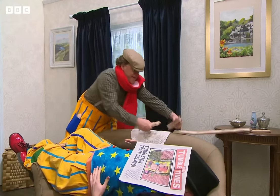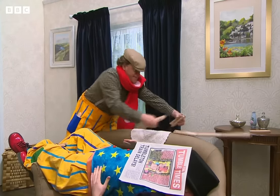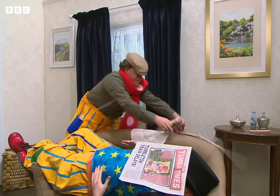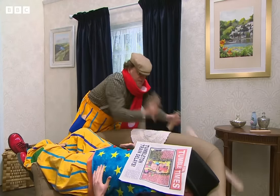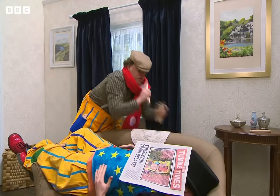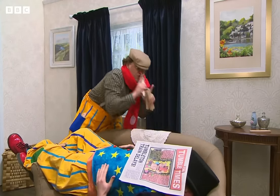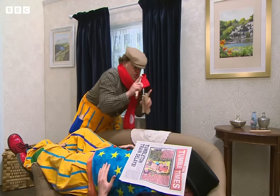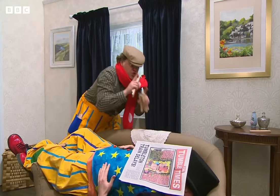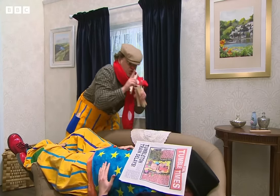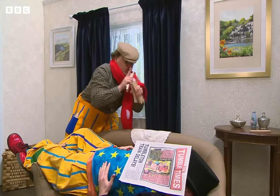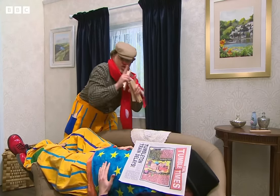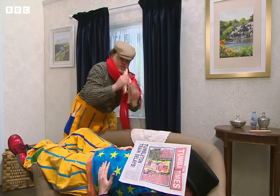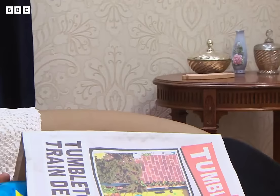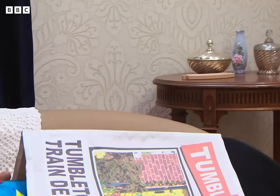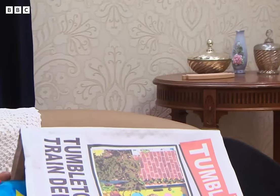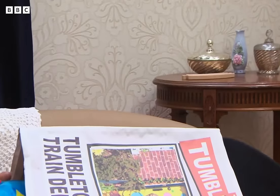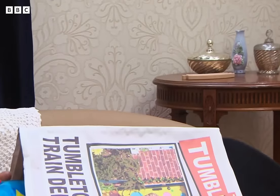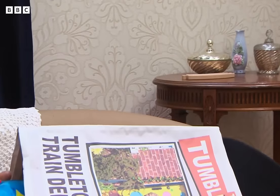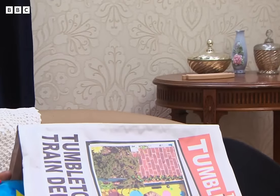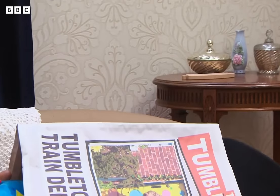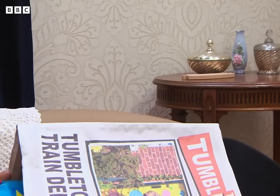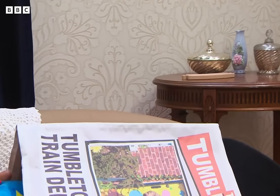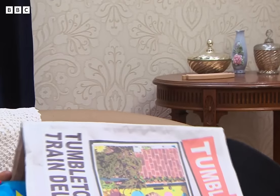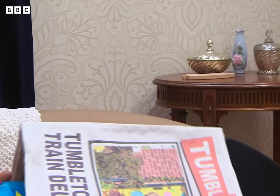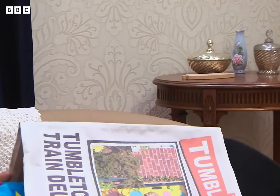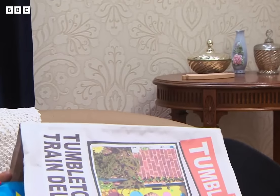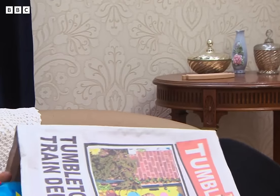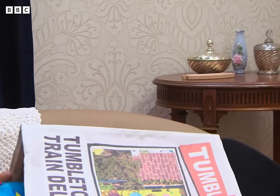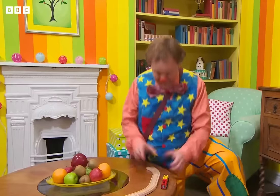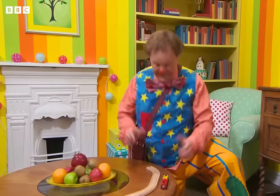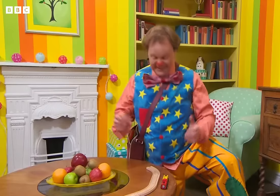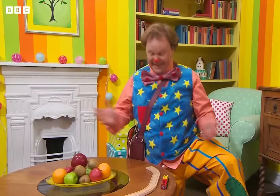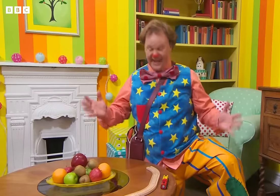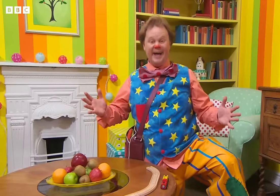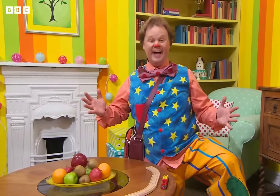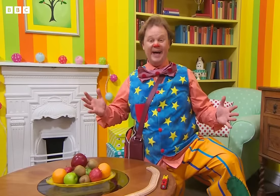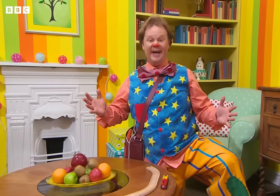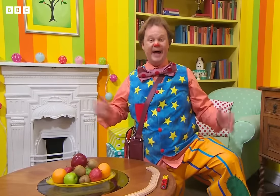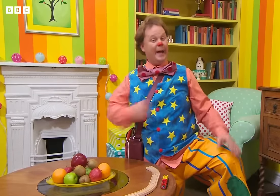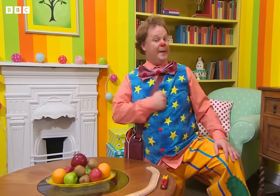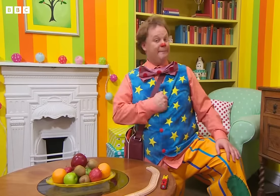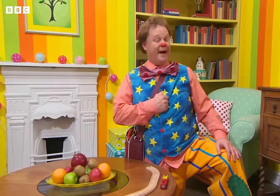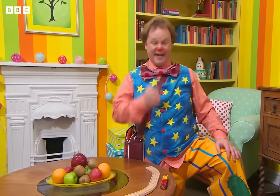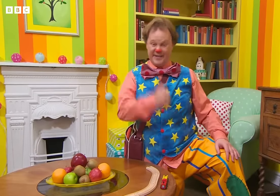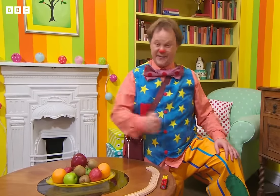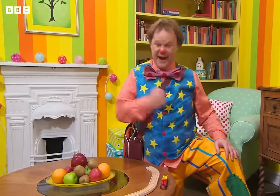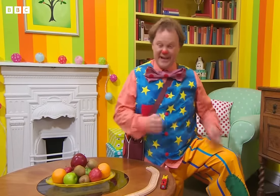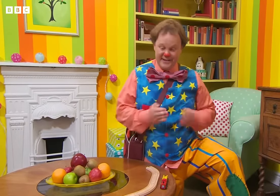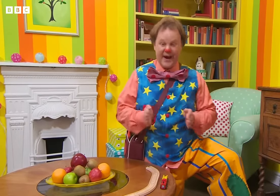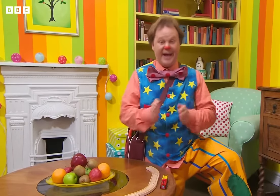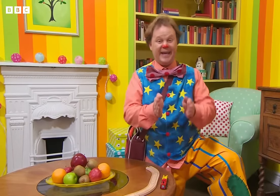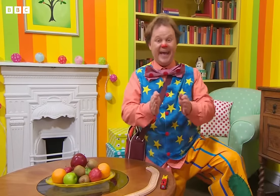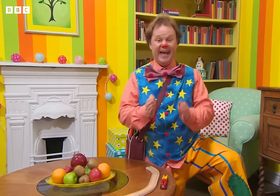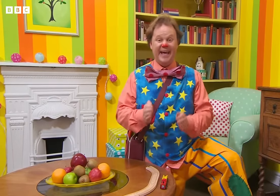Ta-da! My train track